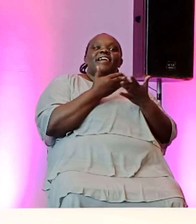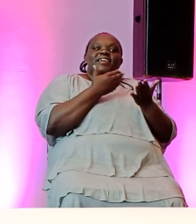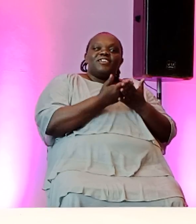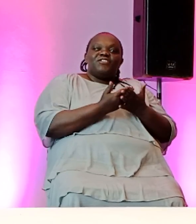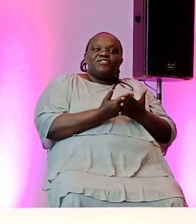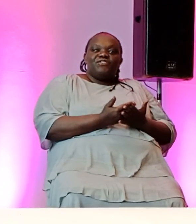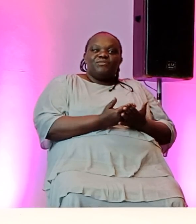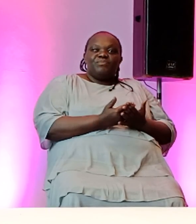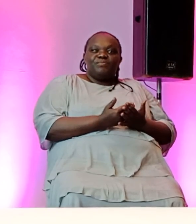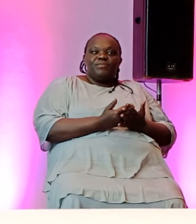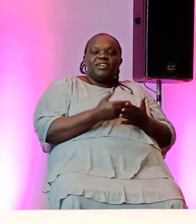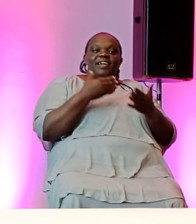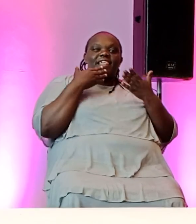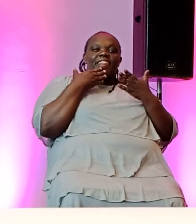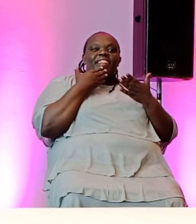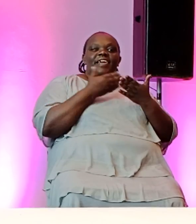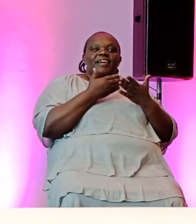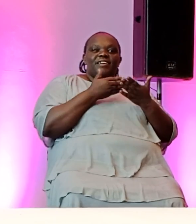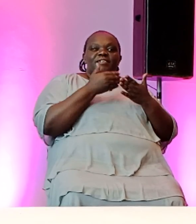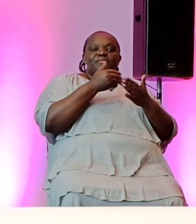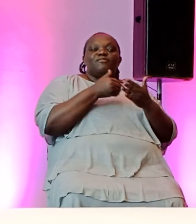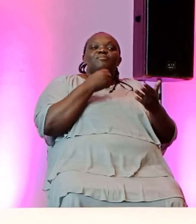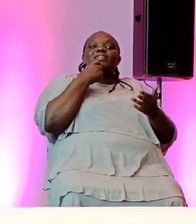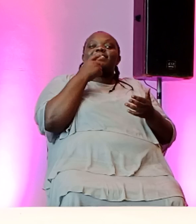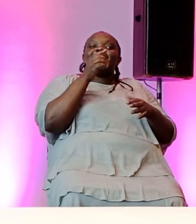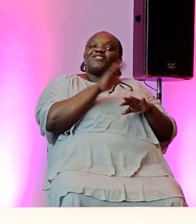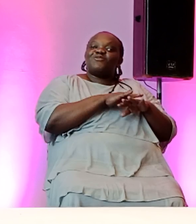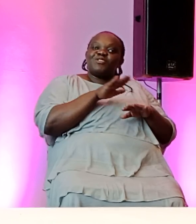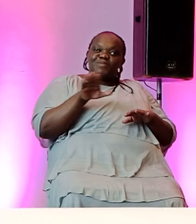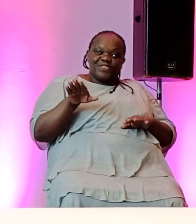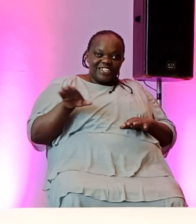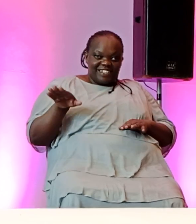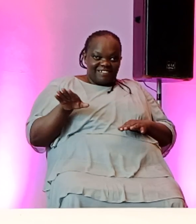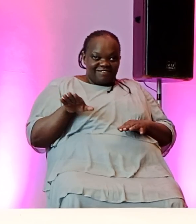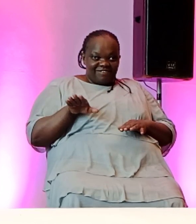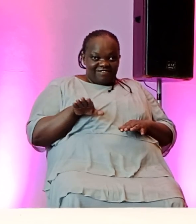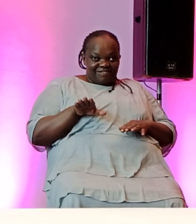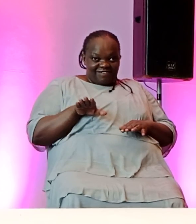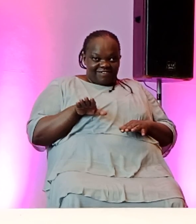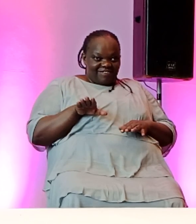Thank you, Pinky. Before I say good morning,